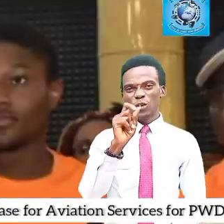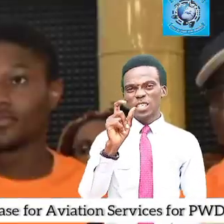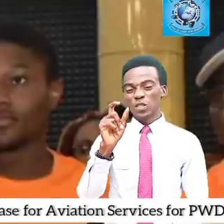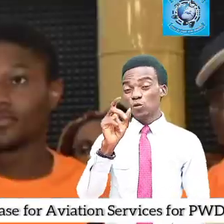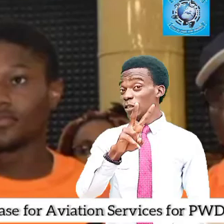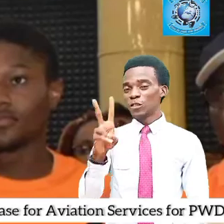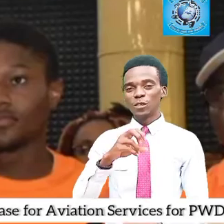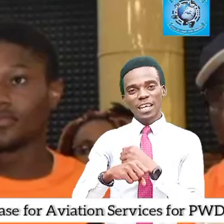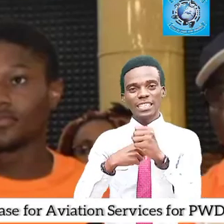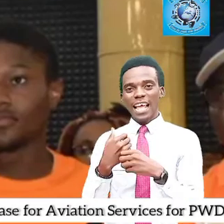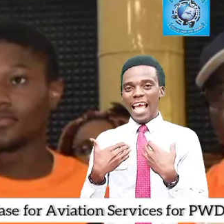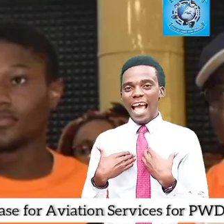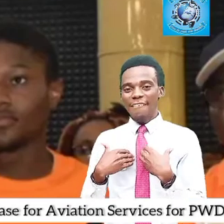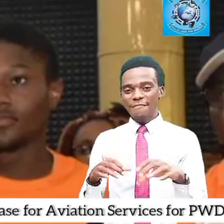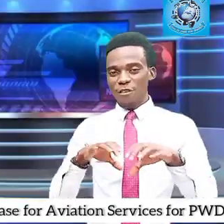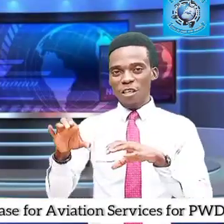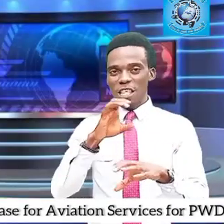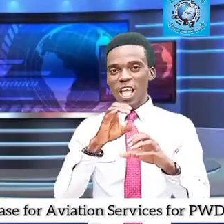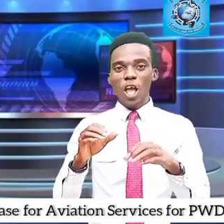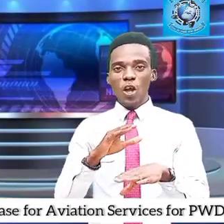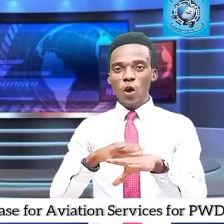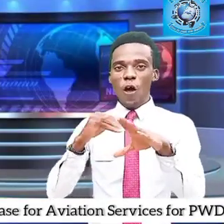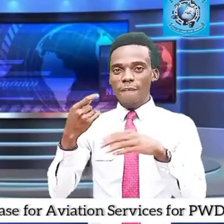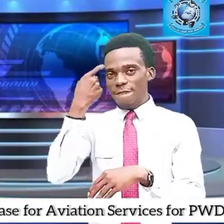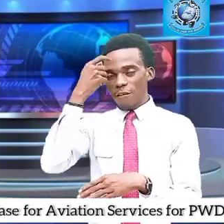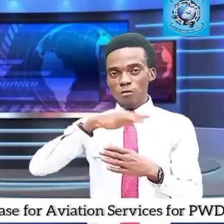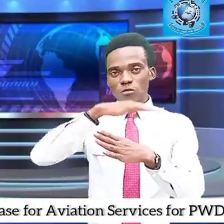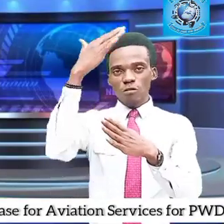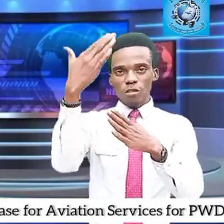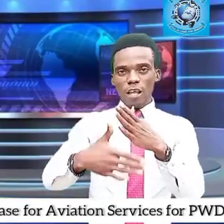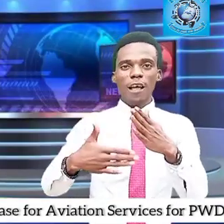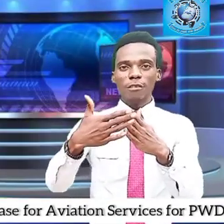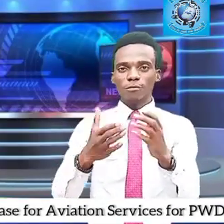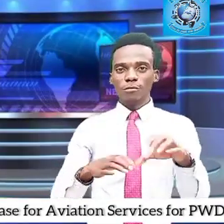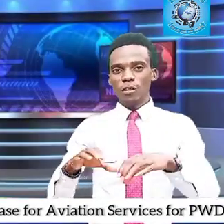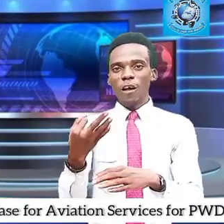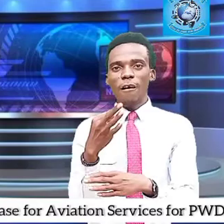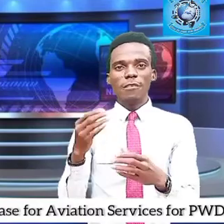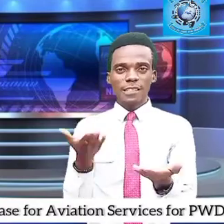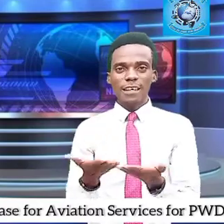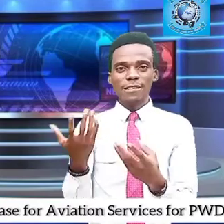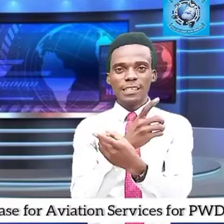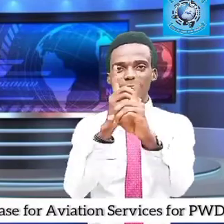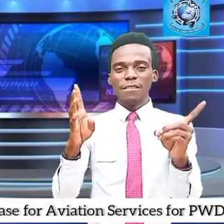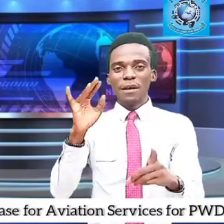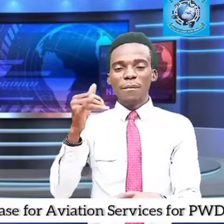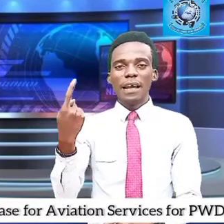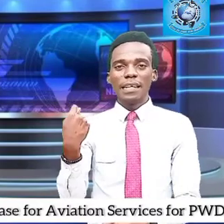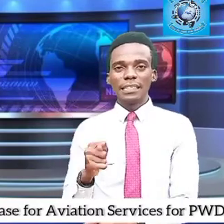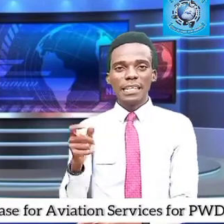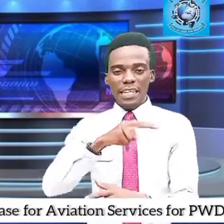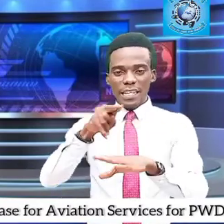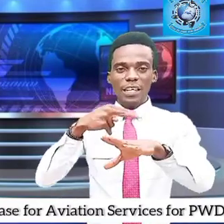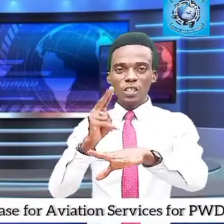has set out a panel call for total rejuvenation of service delivery by the nation's